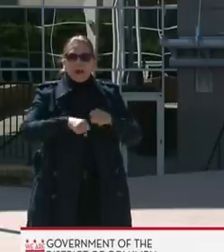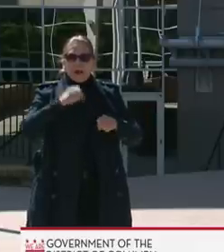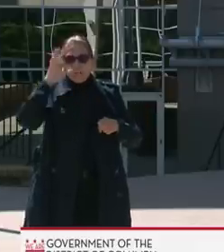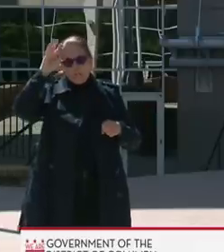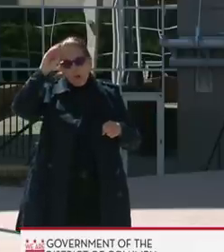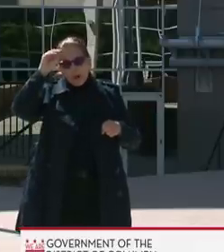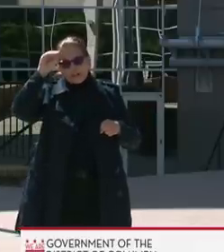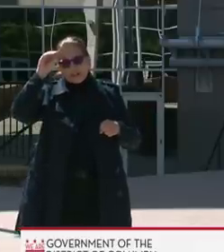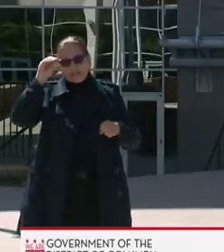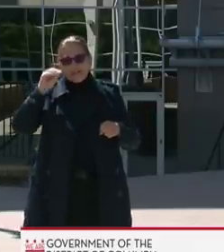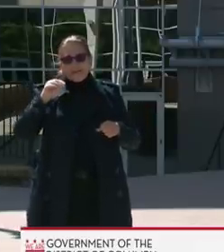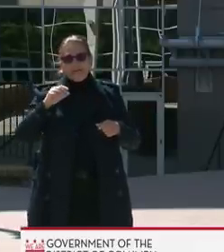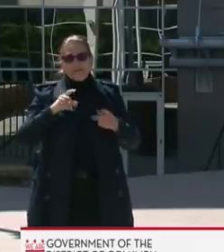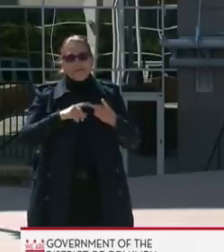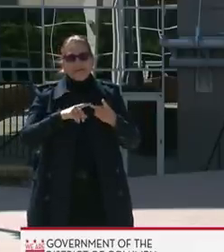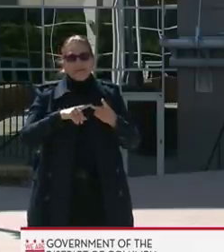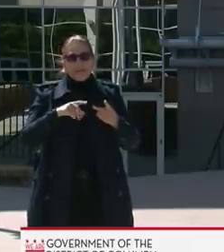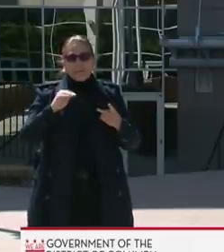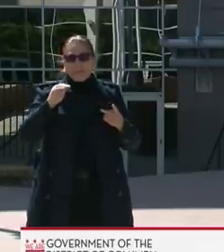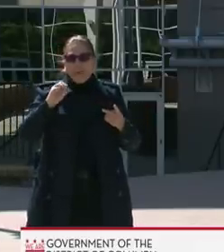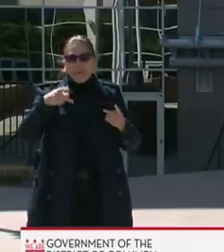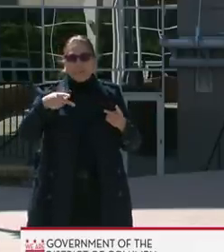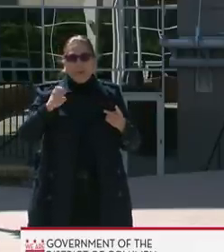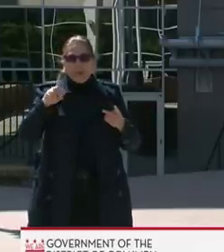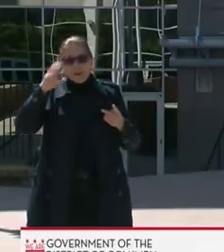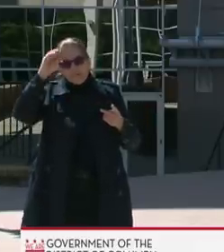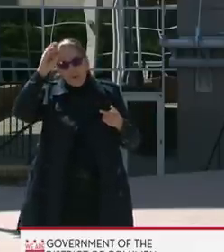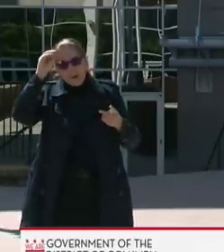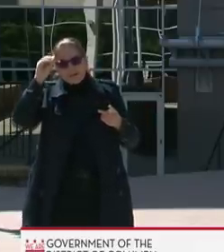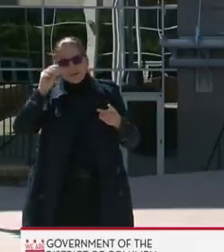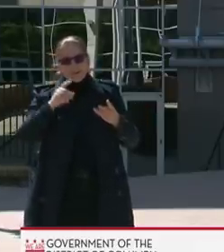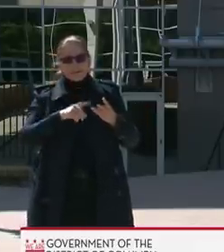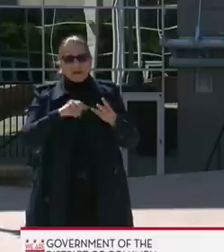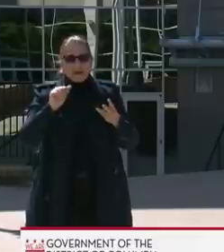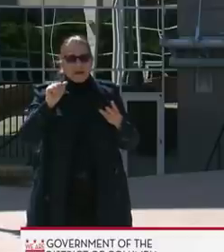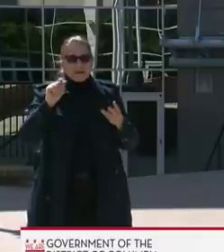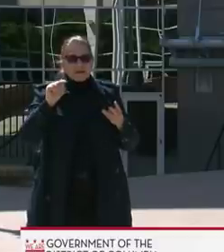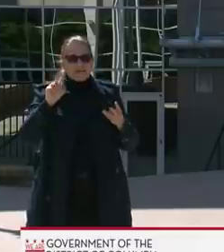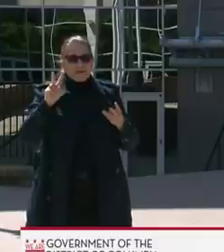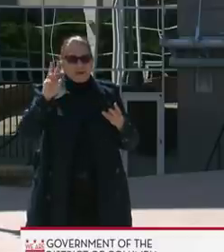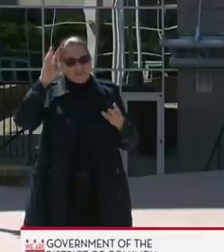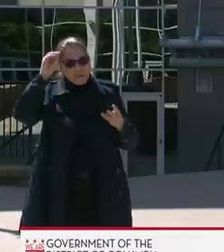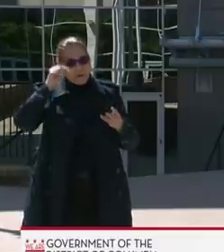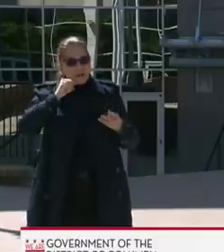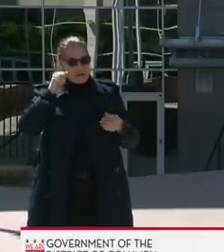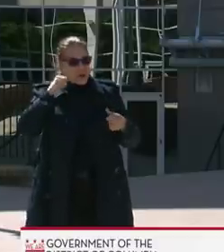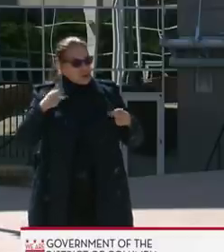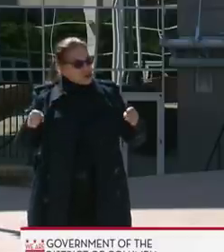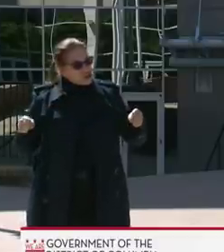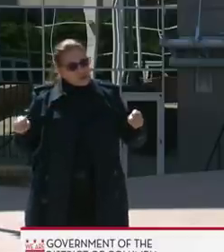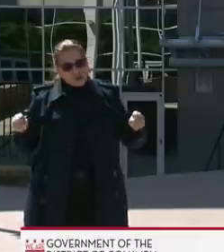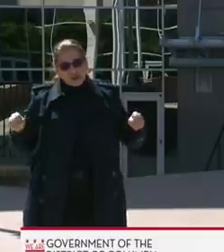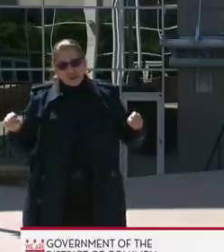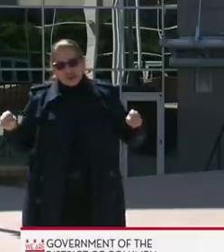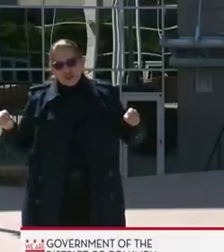the ATV, they were out yesterday in force. Any reaction? I don't have any reaction.